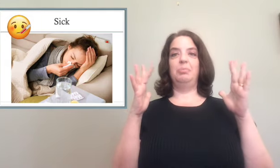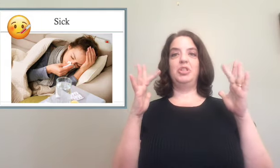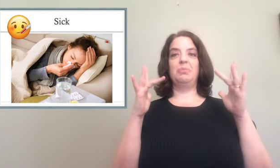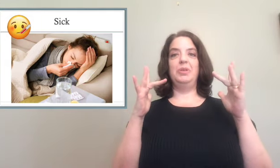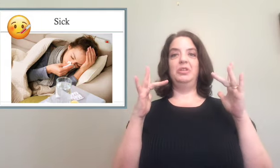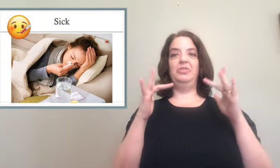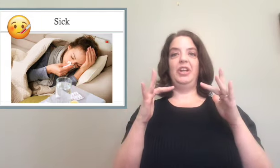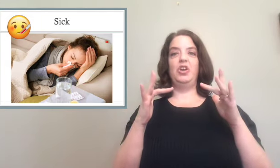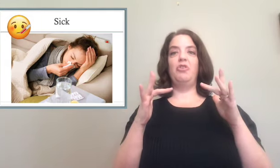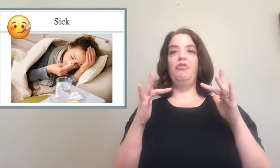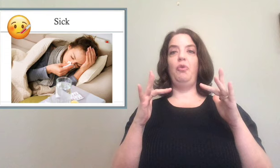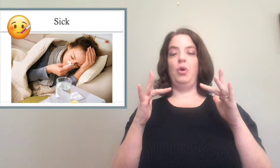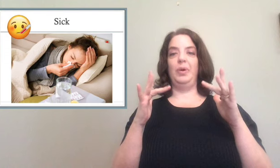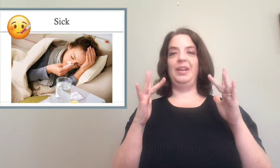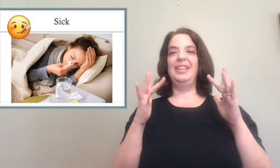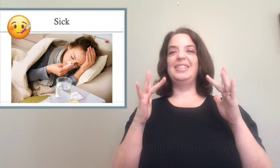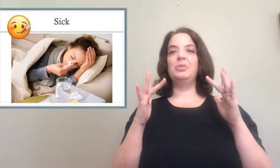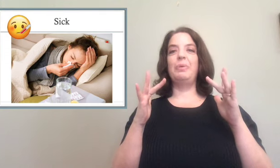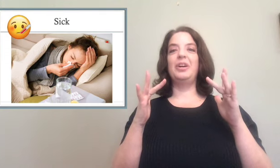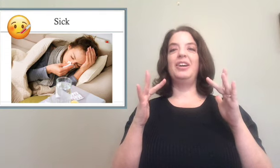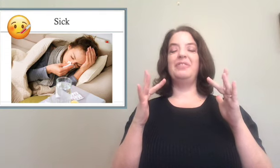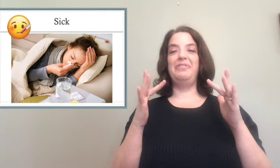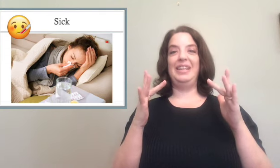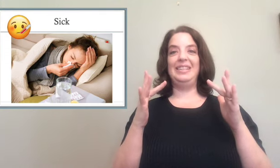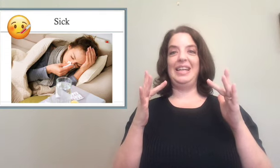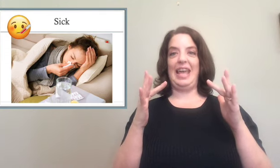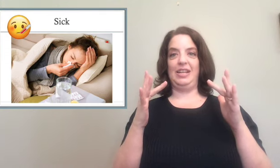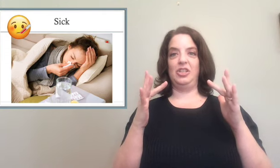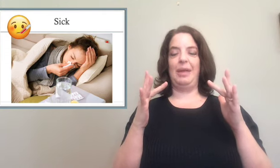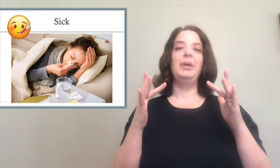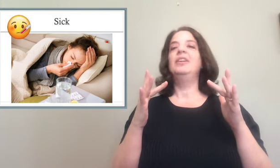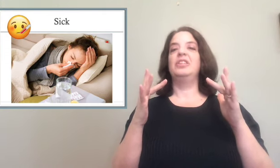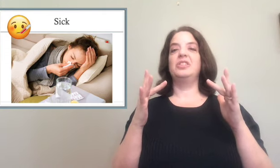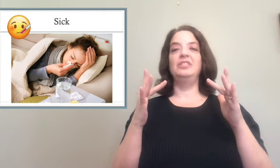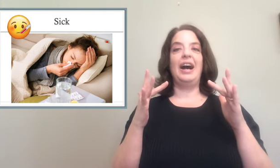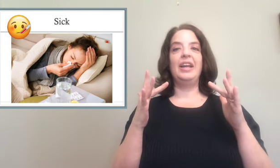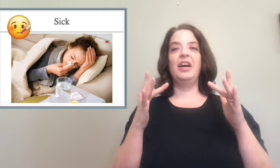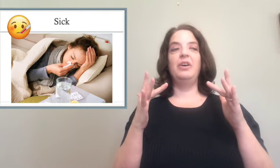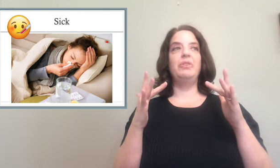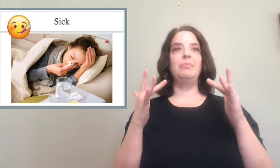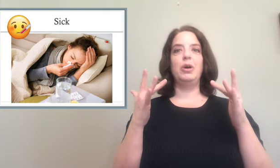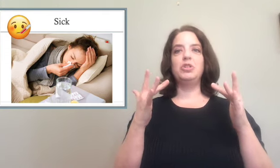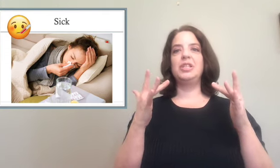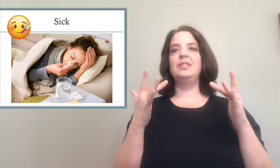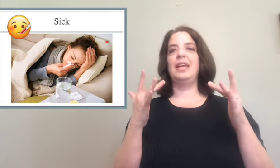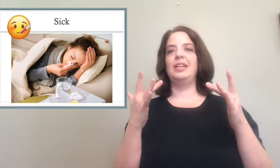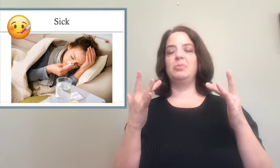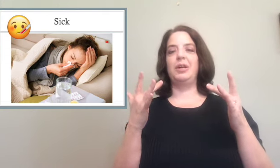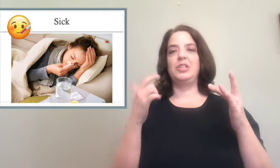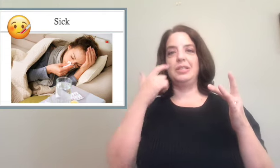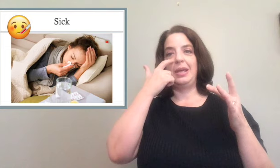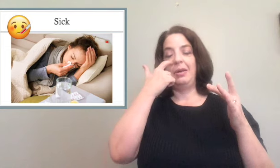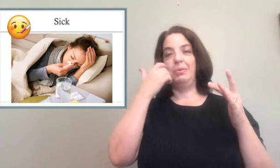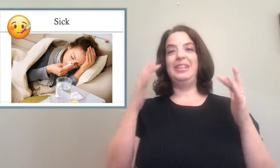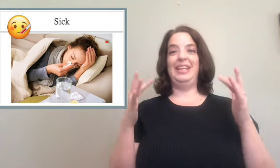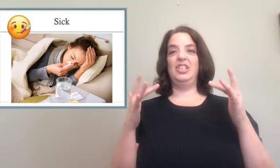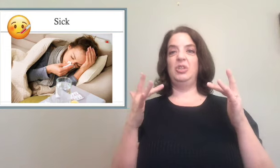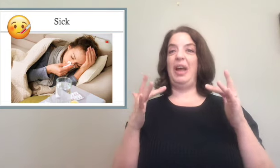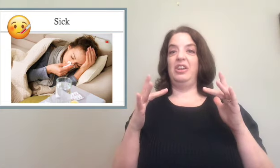put your middle finger forward. This is what we call a feeling handshake. There's a lot of emotions and expressions related to how you